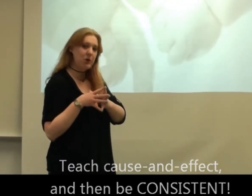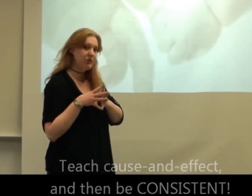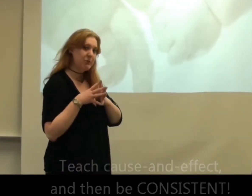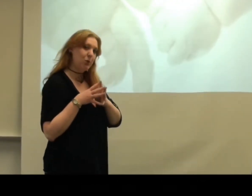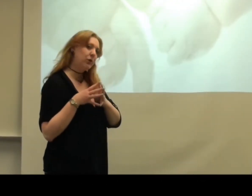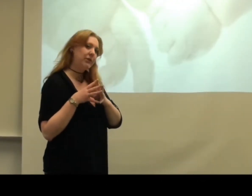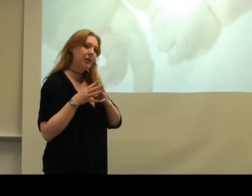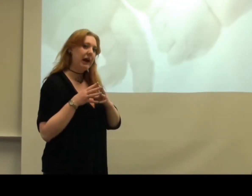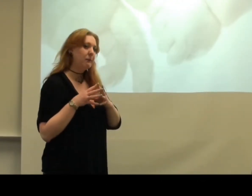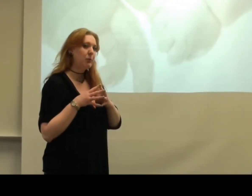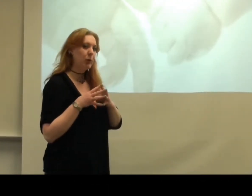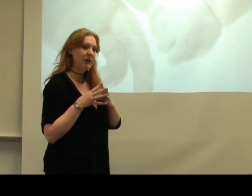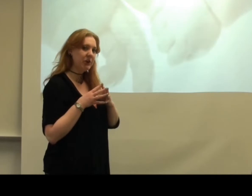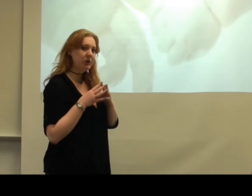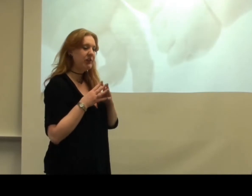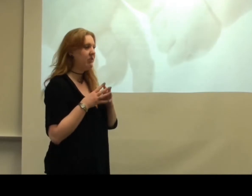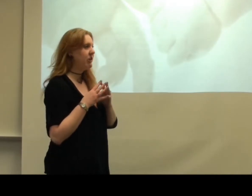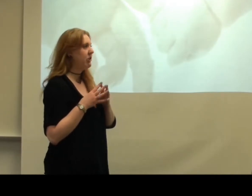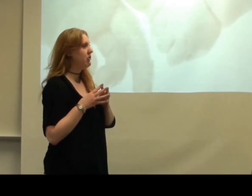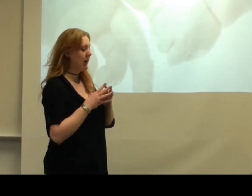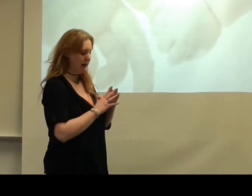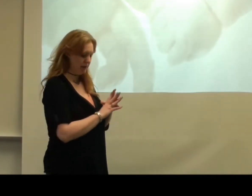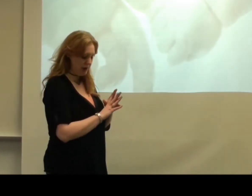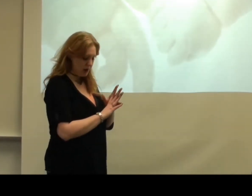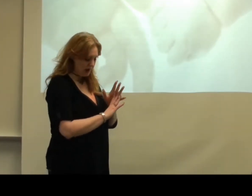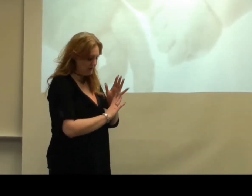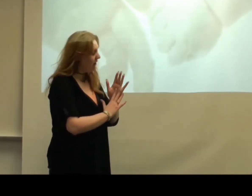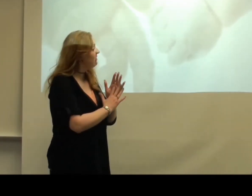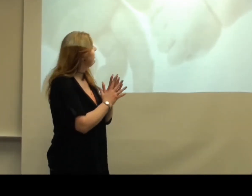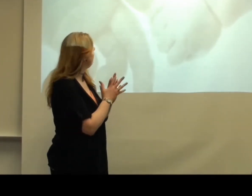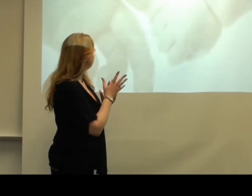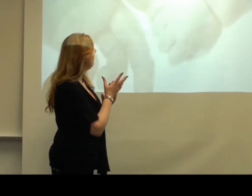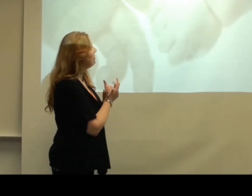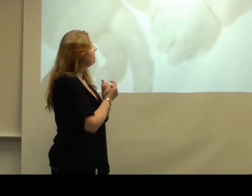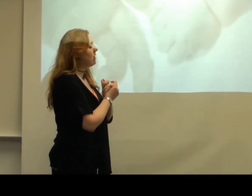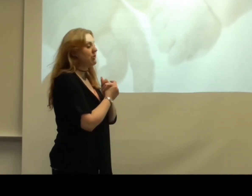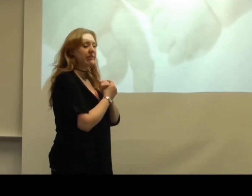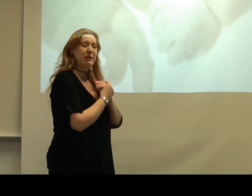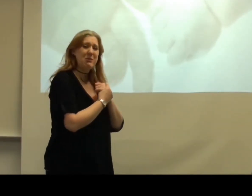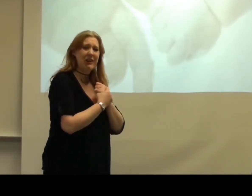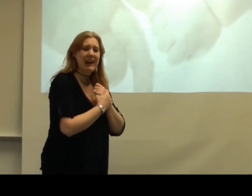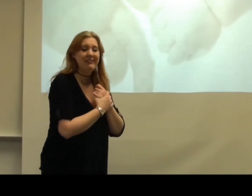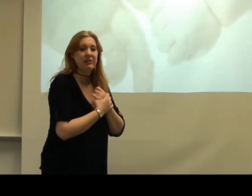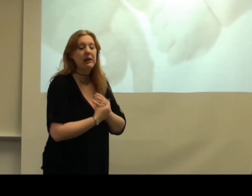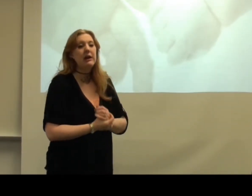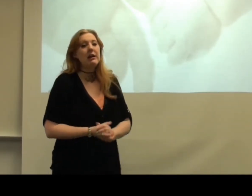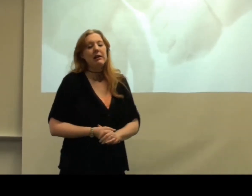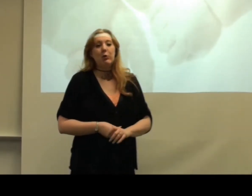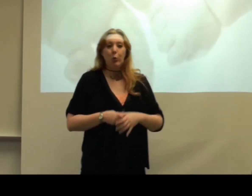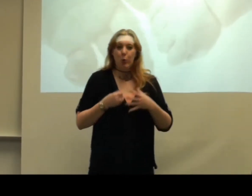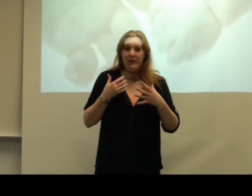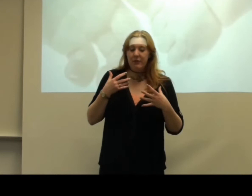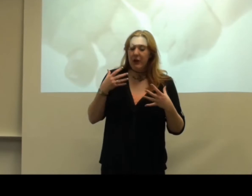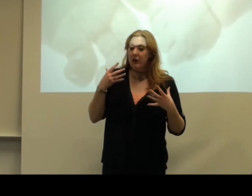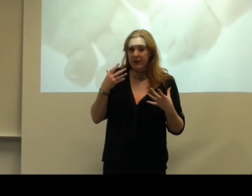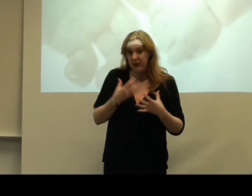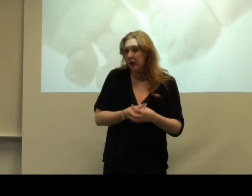most important thing. Whatever you're teaching your child, as far as sign language goes, communication, when they're the